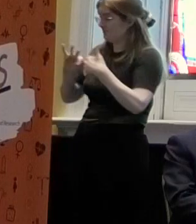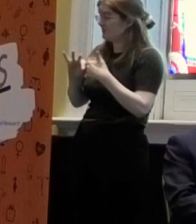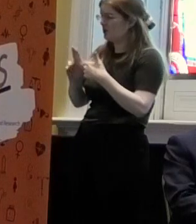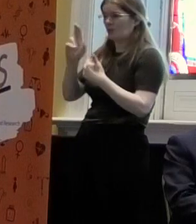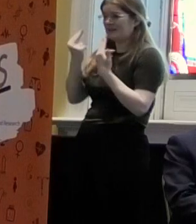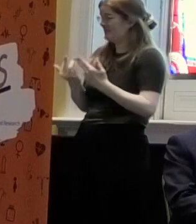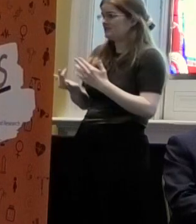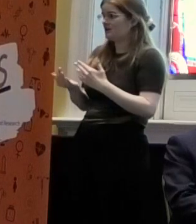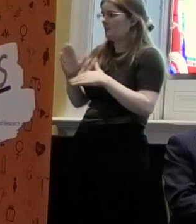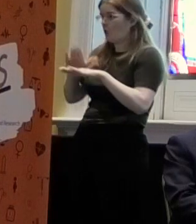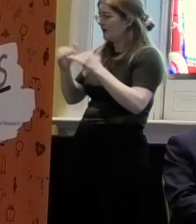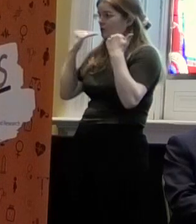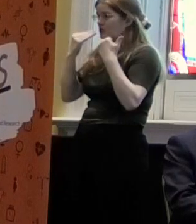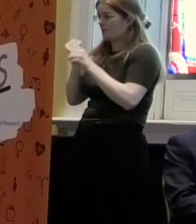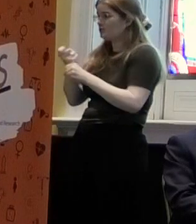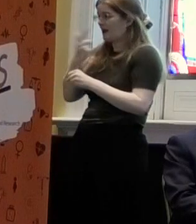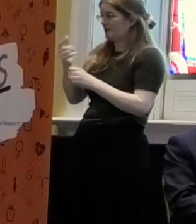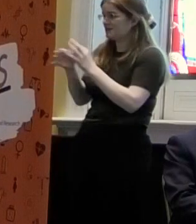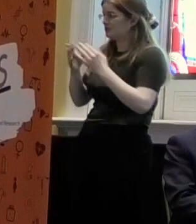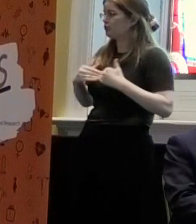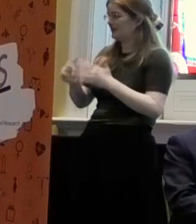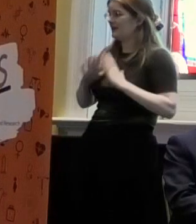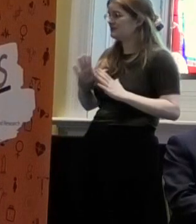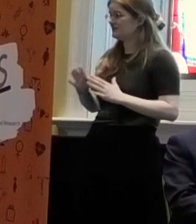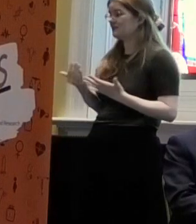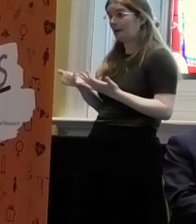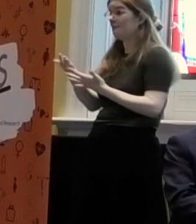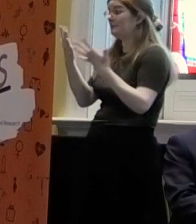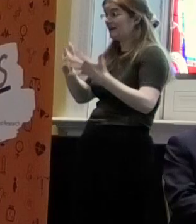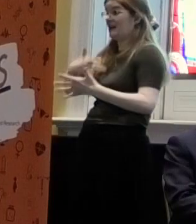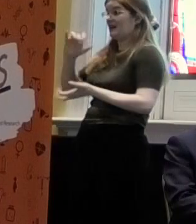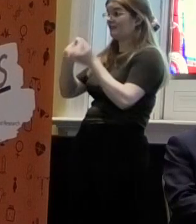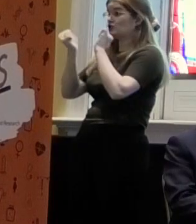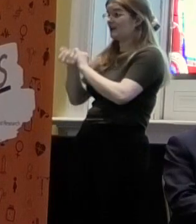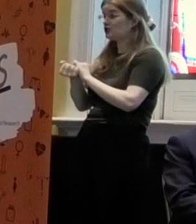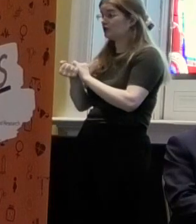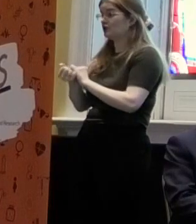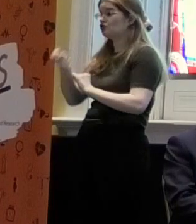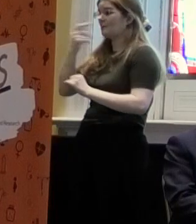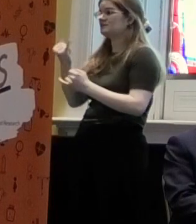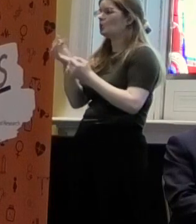find out. And if you just look to some other new drugs that have been life-changing, say, for example, for women with cystic fibrosis,